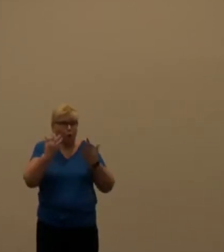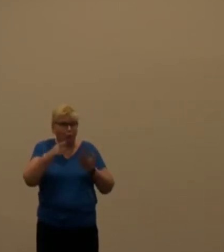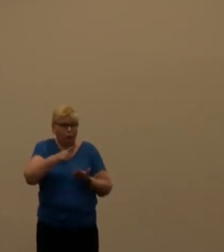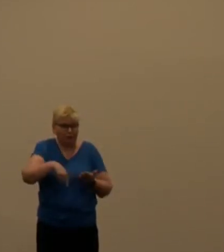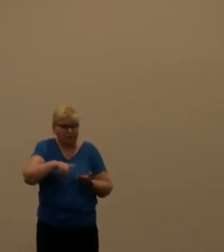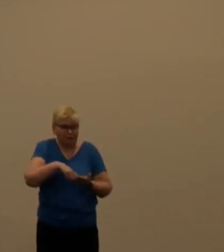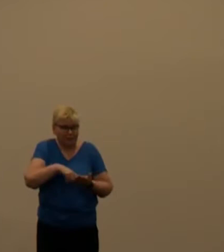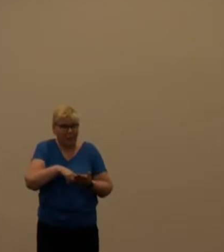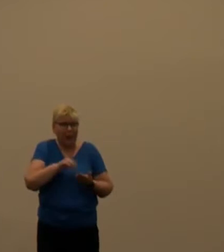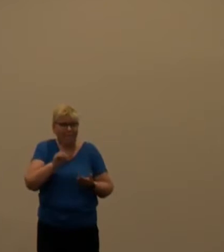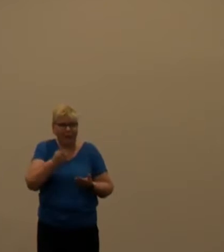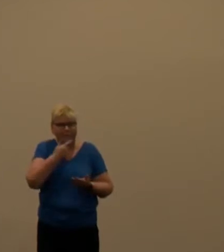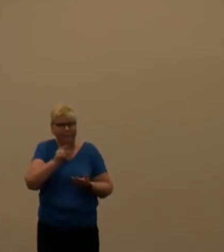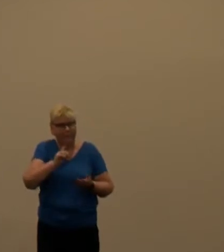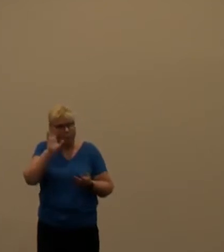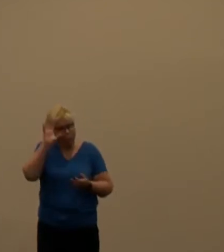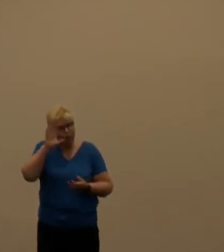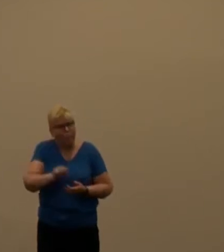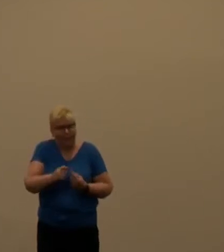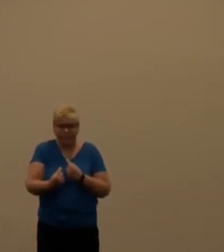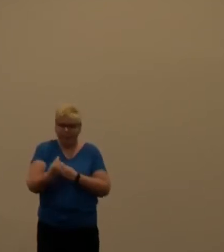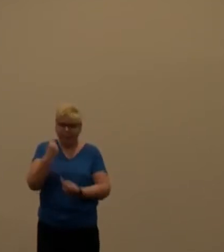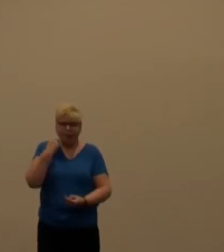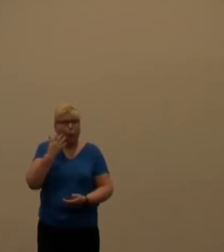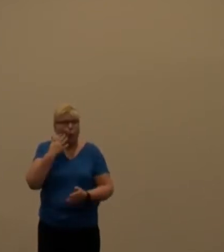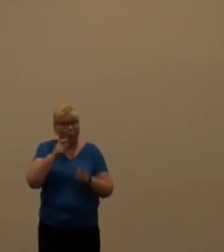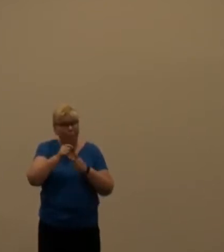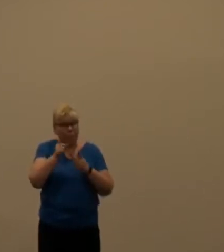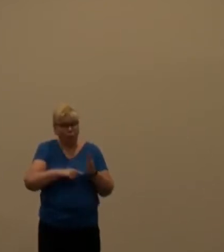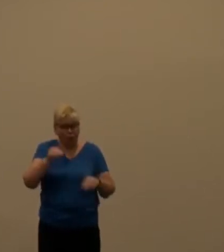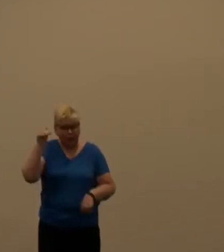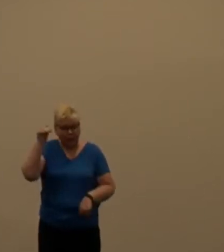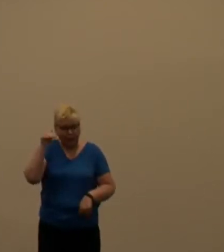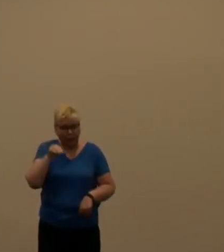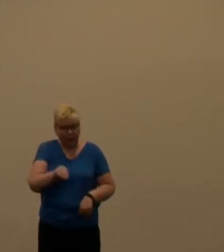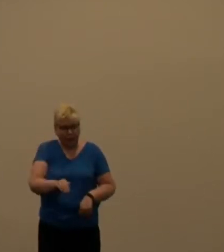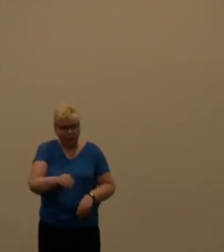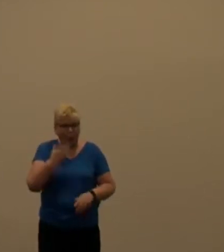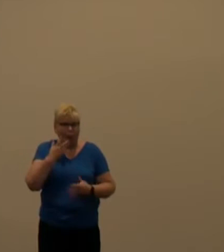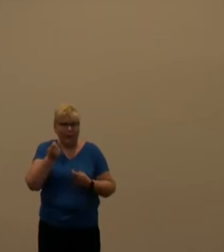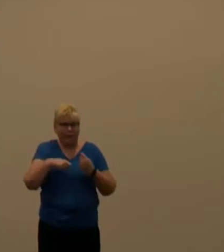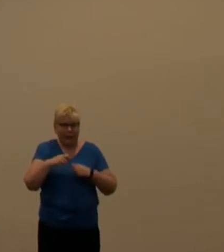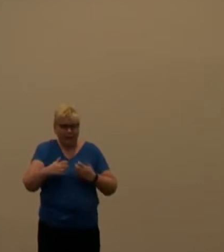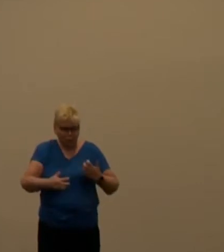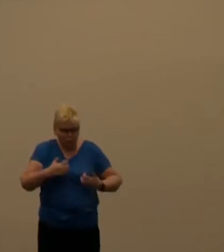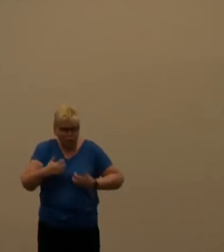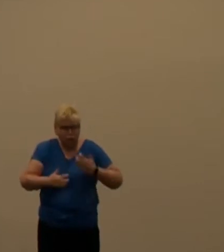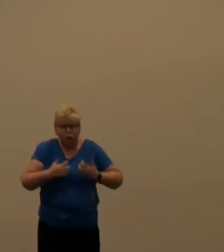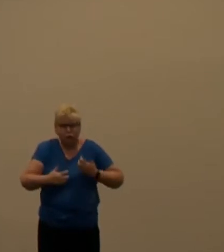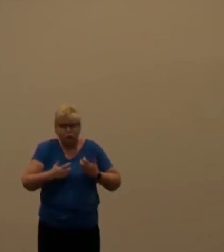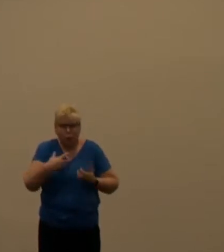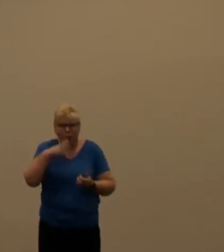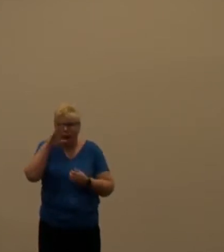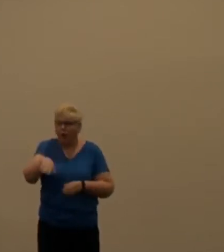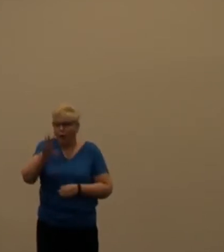much. But people remember that back when it is that the project is going down, when the stress is up, where people are getting mad at each other. They remember the fact that, okay, it